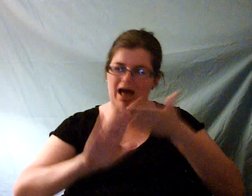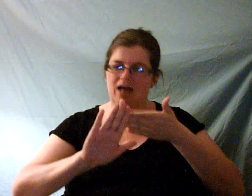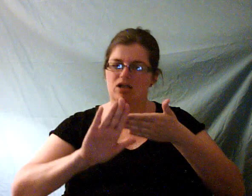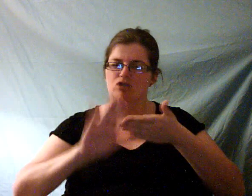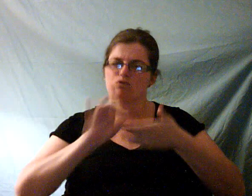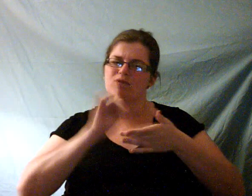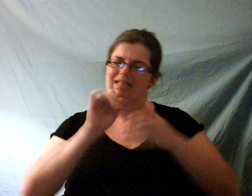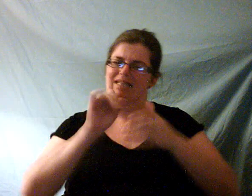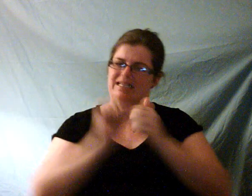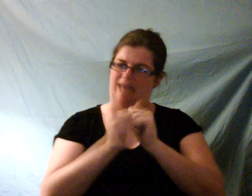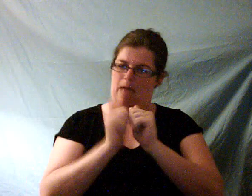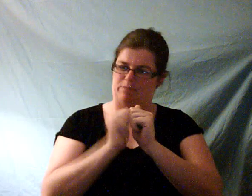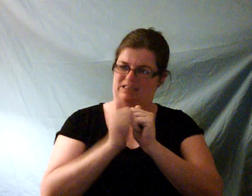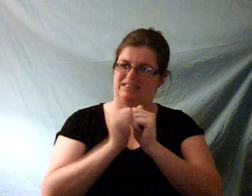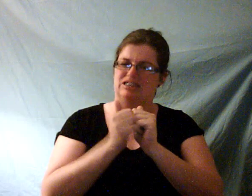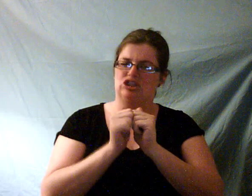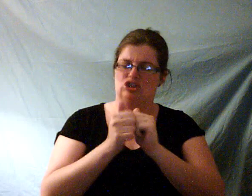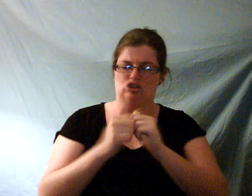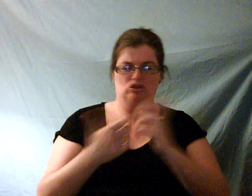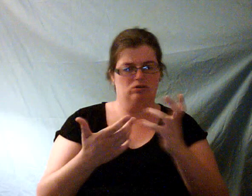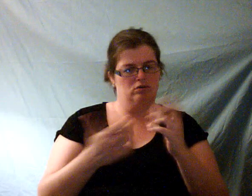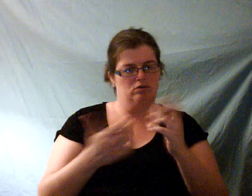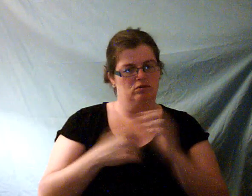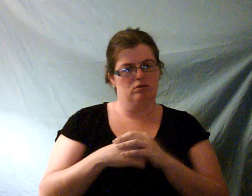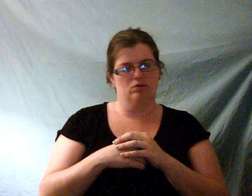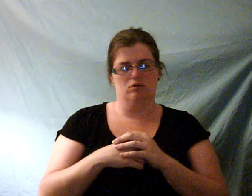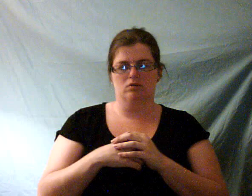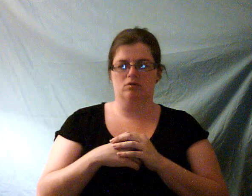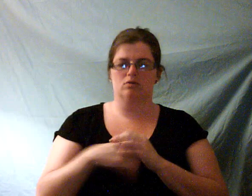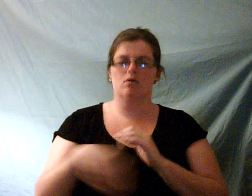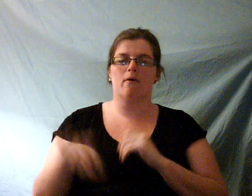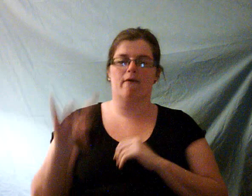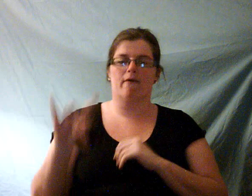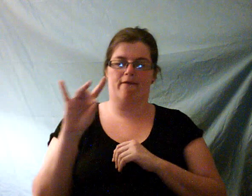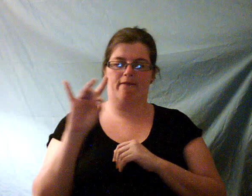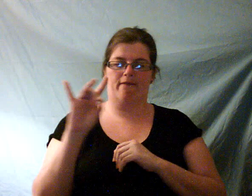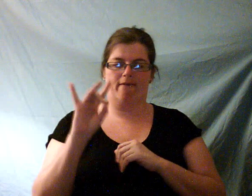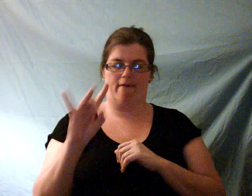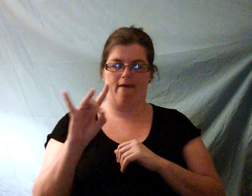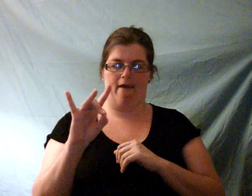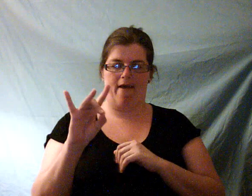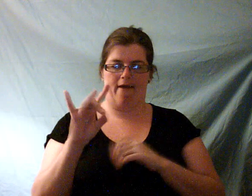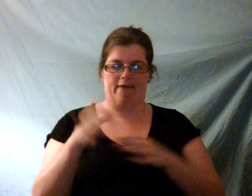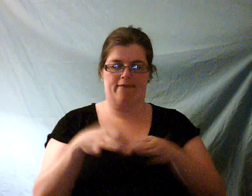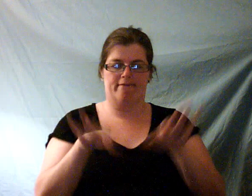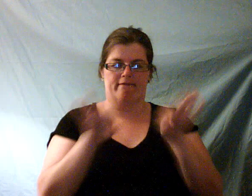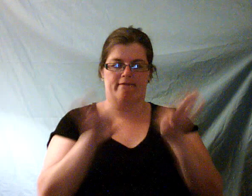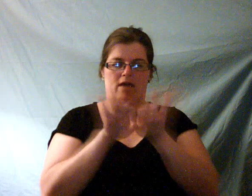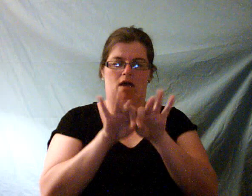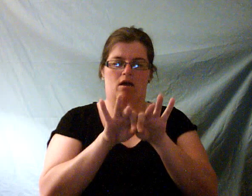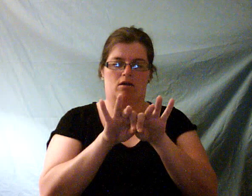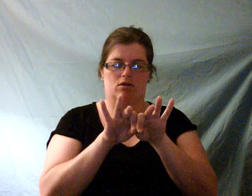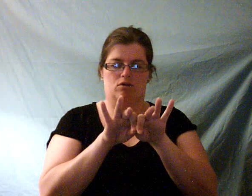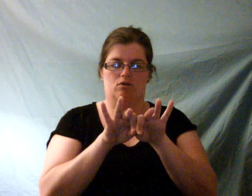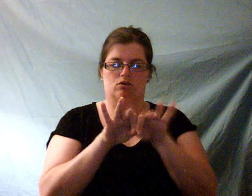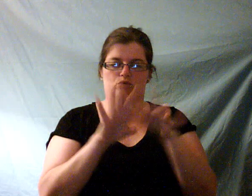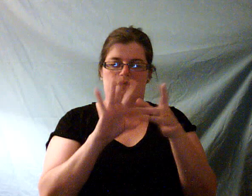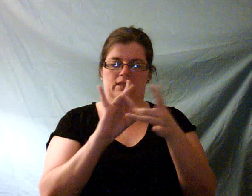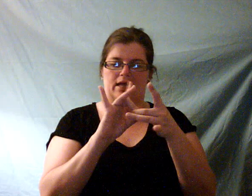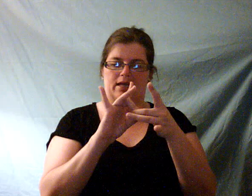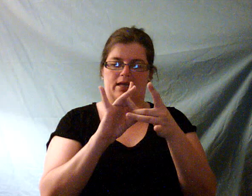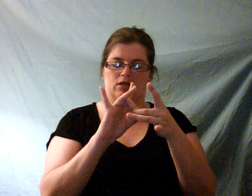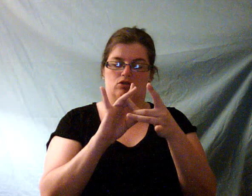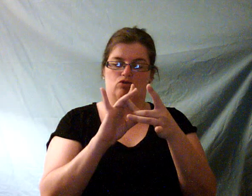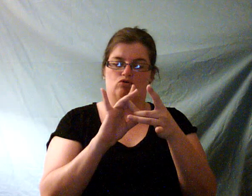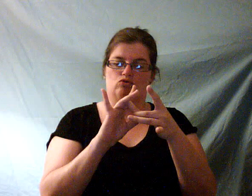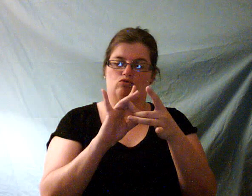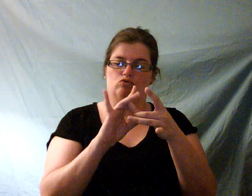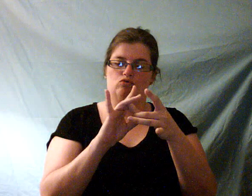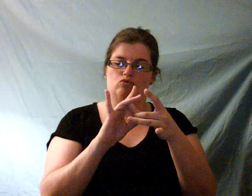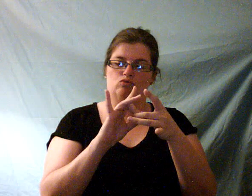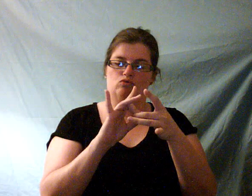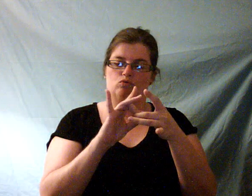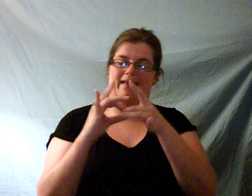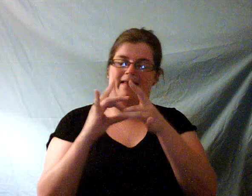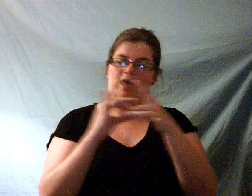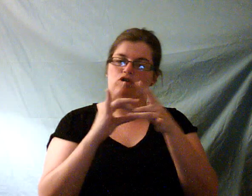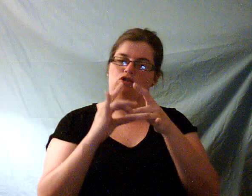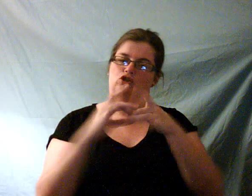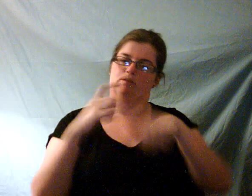driven. The eighth value is related to our relationship in time. And Americans, the